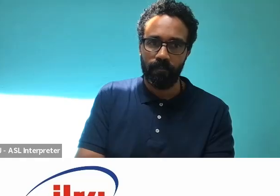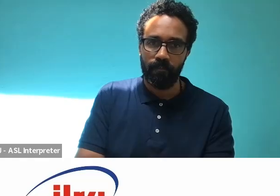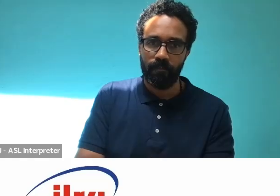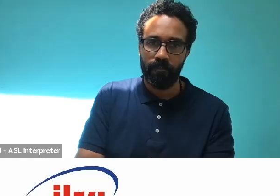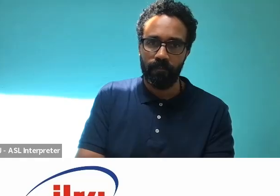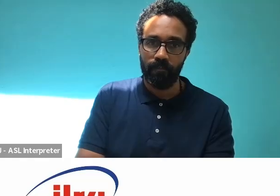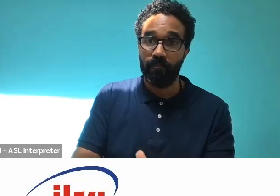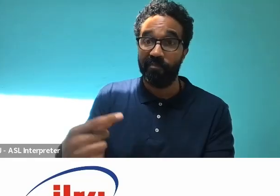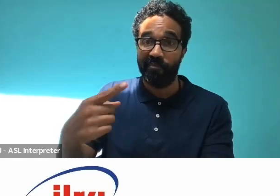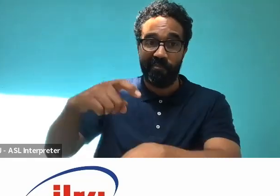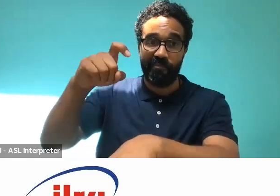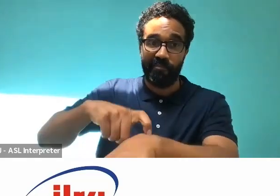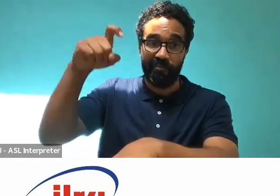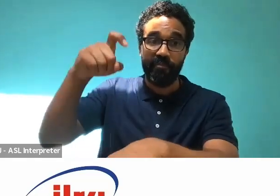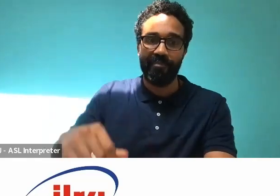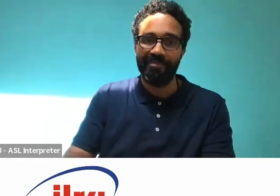And we're out of time because I see Jenny.